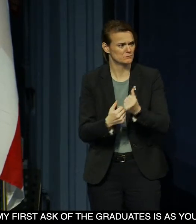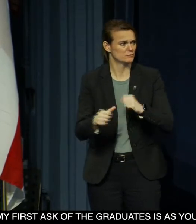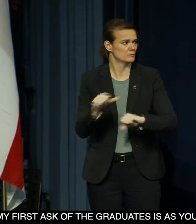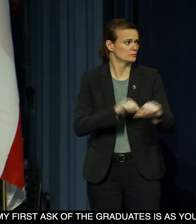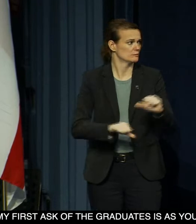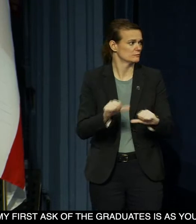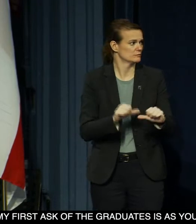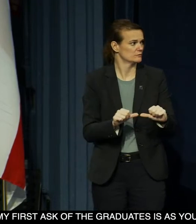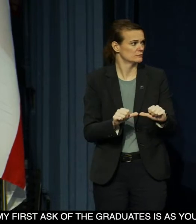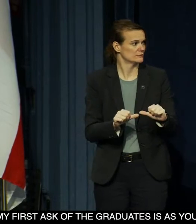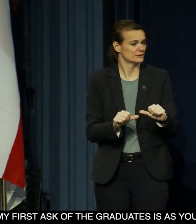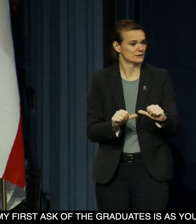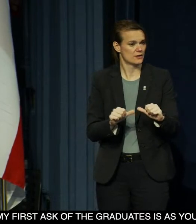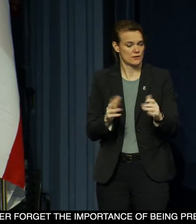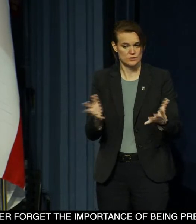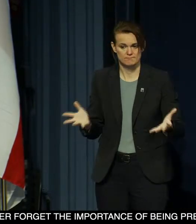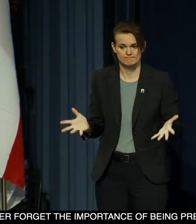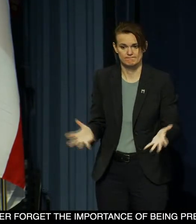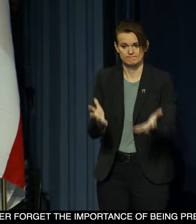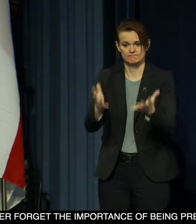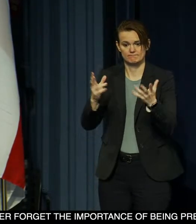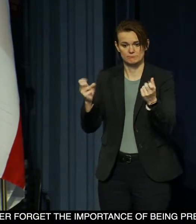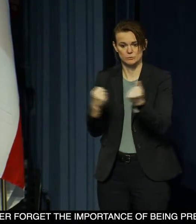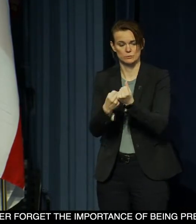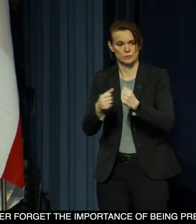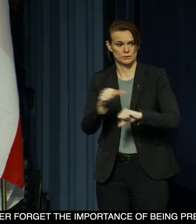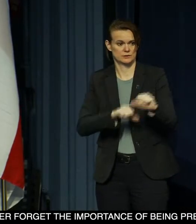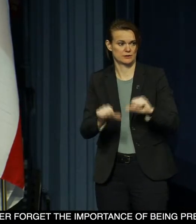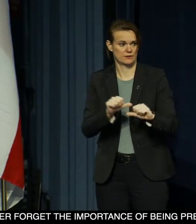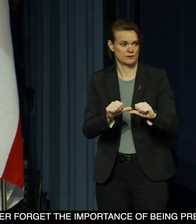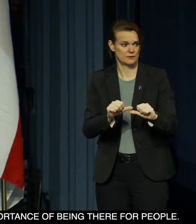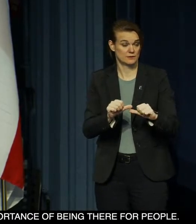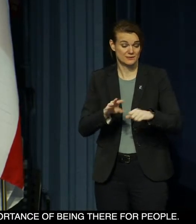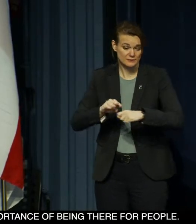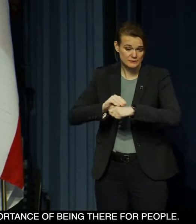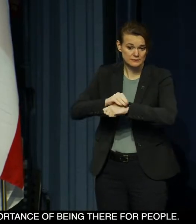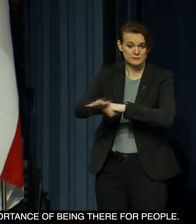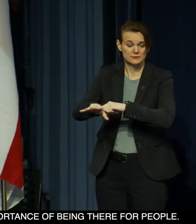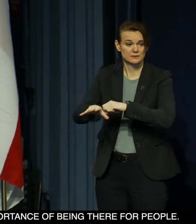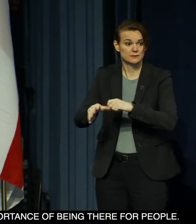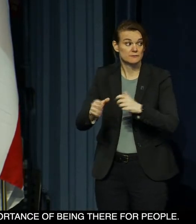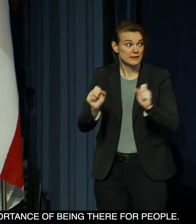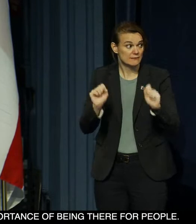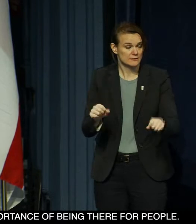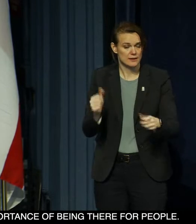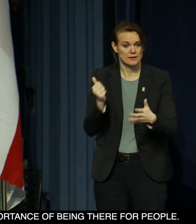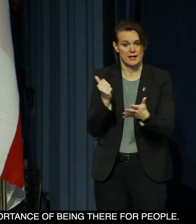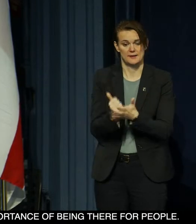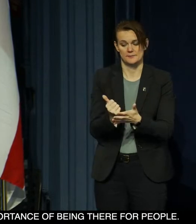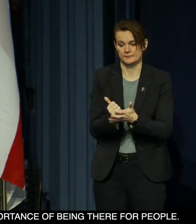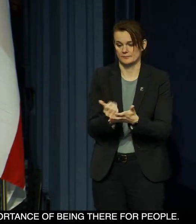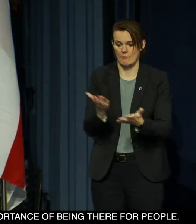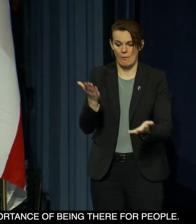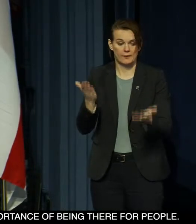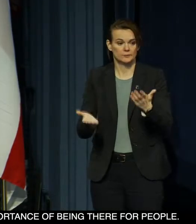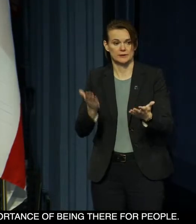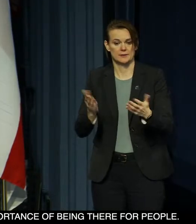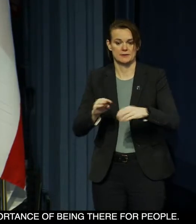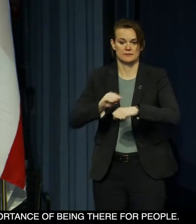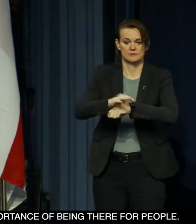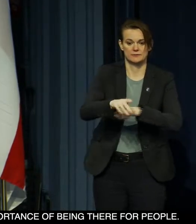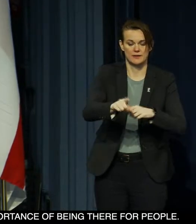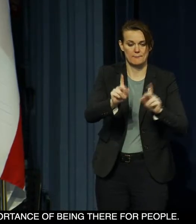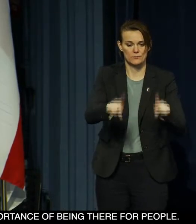importance of being there for people. That gesture could just be the difference between someone being successful